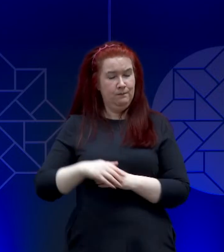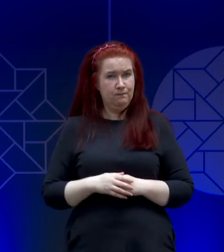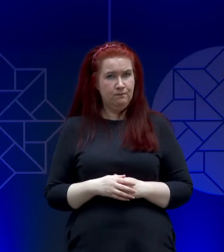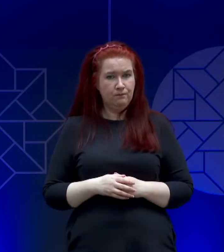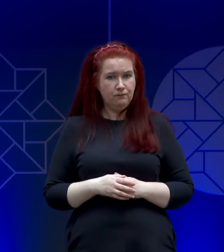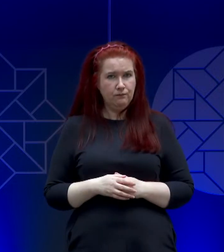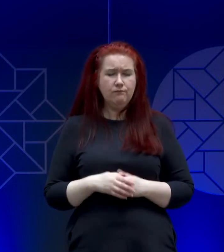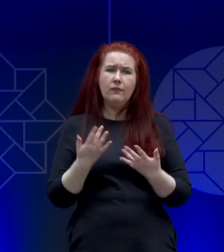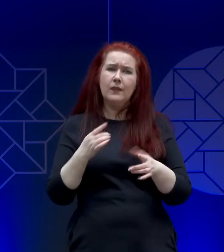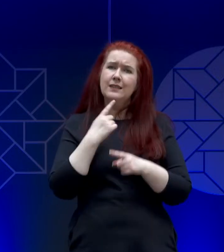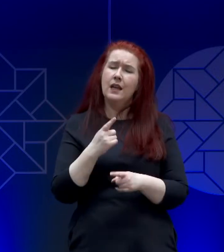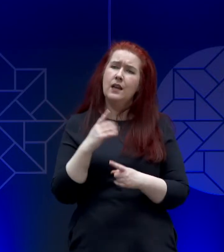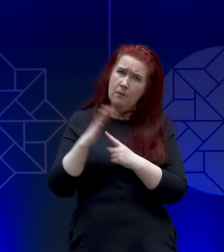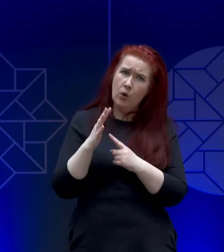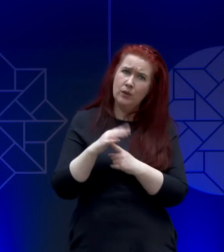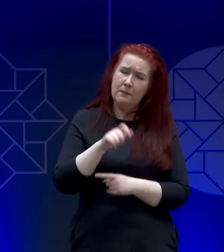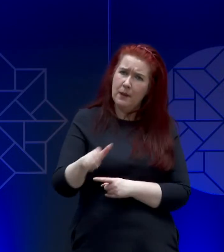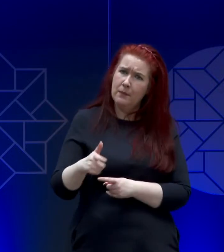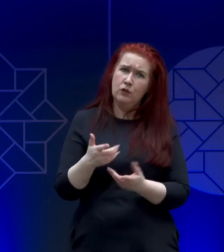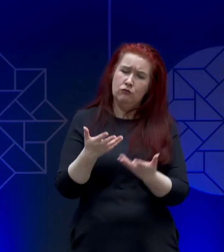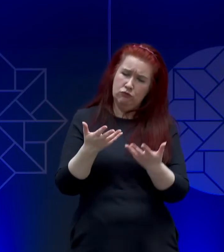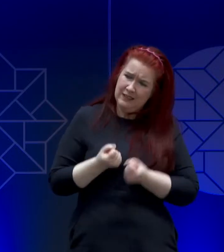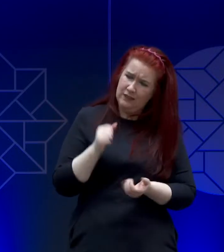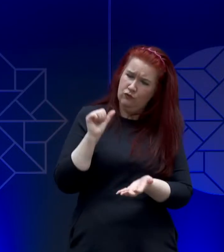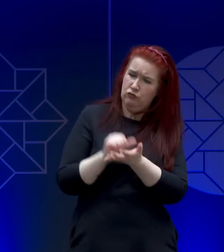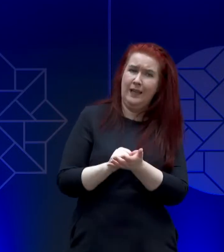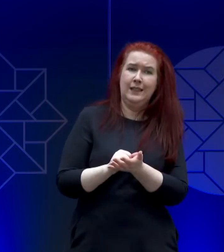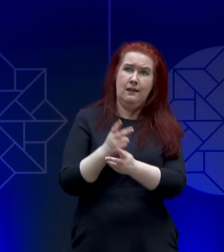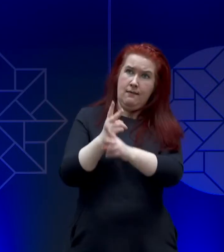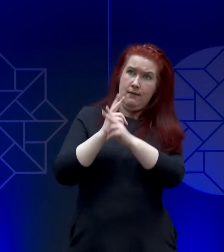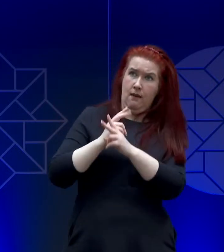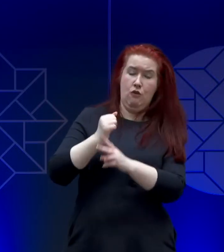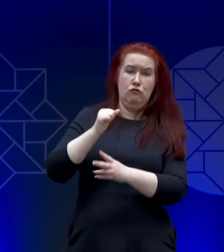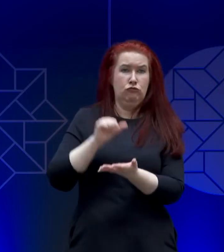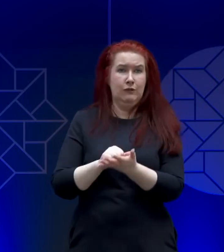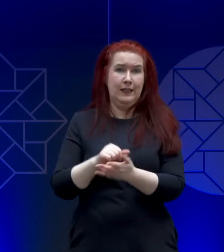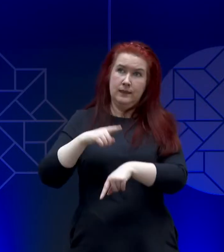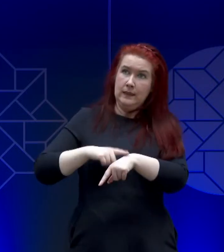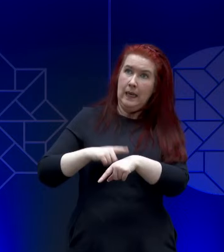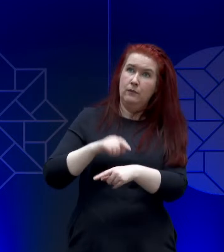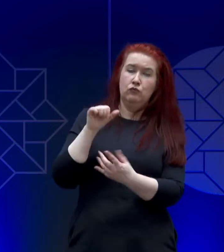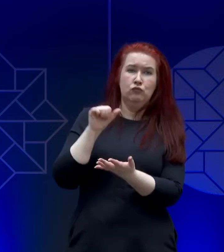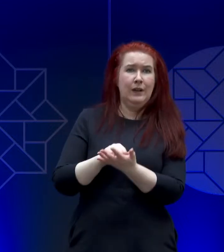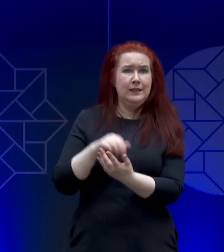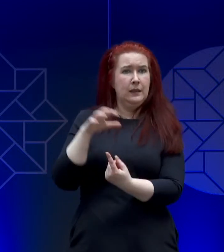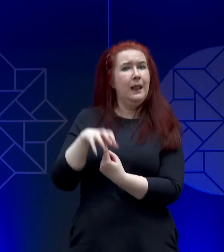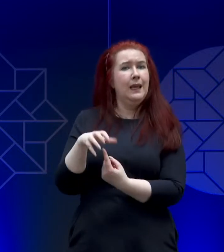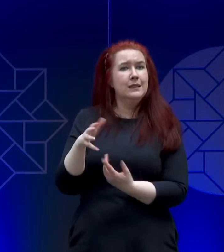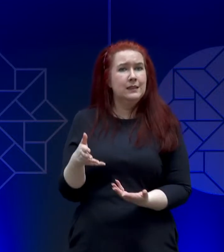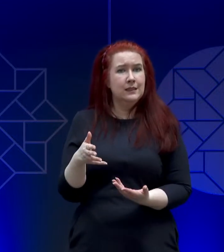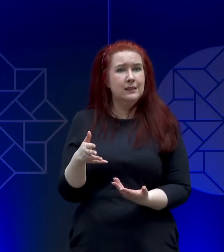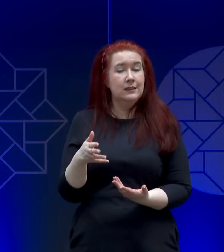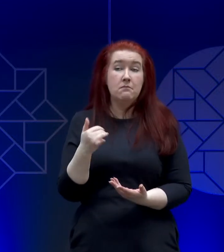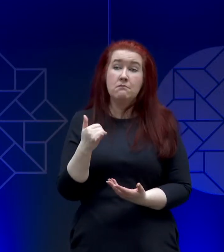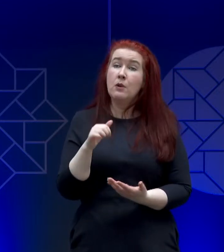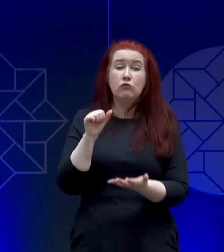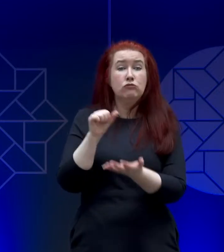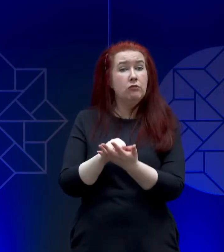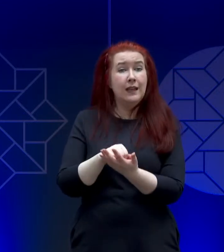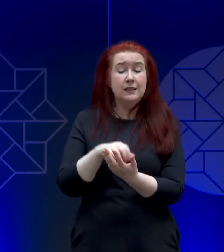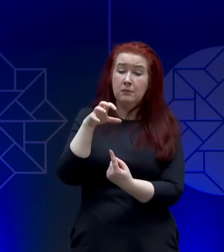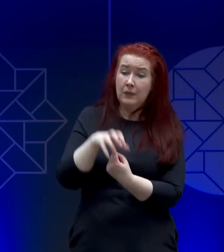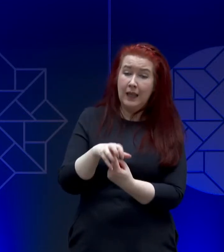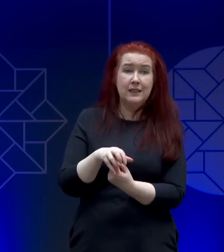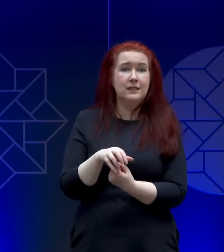the importance of people receiving the right care at the right time, in the right setting. That right setting will always